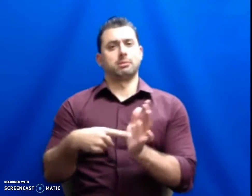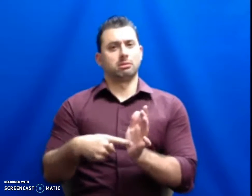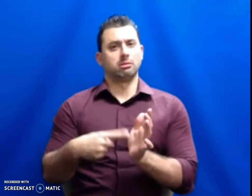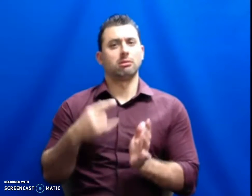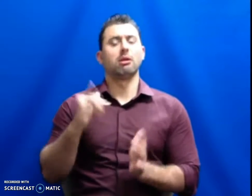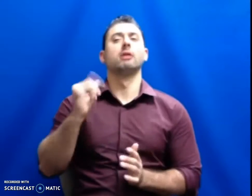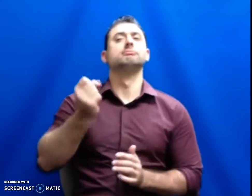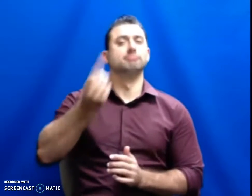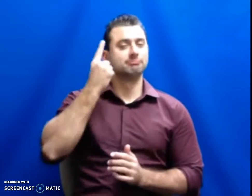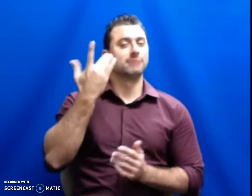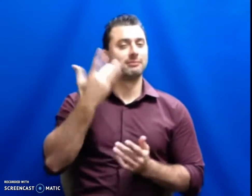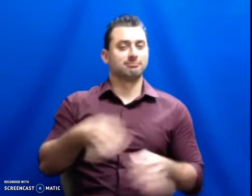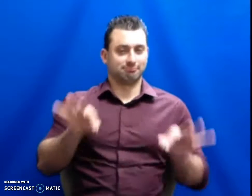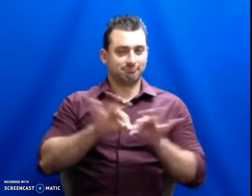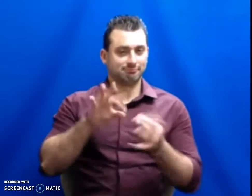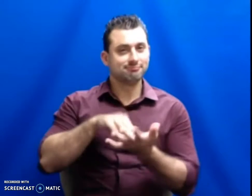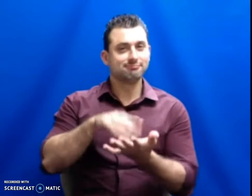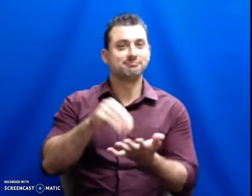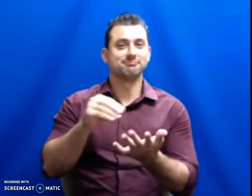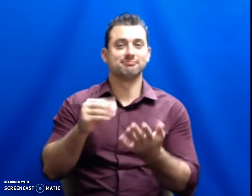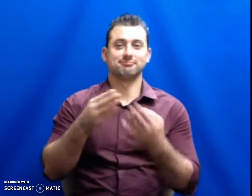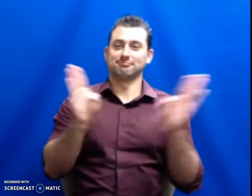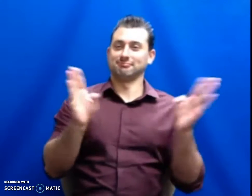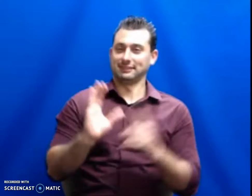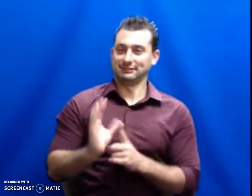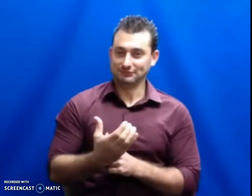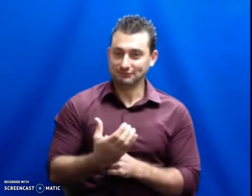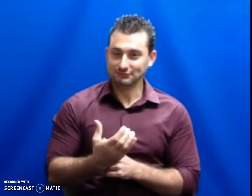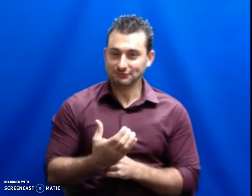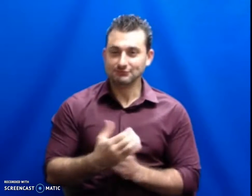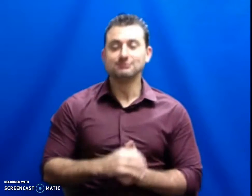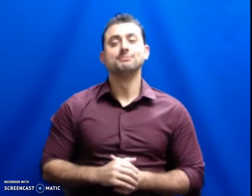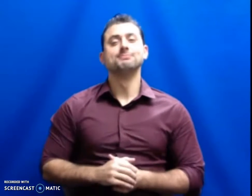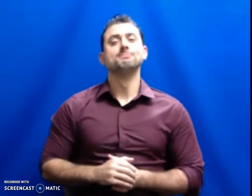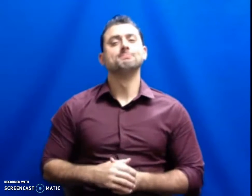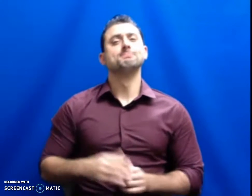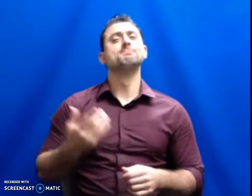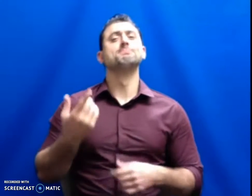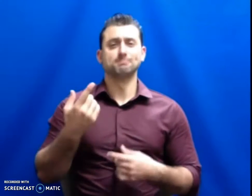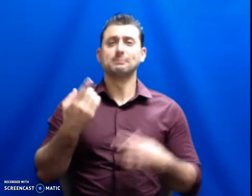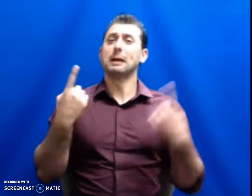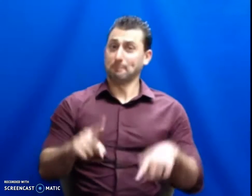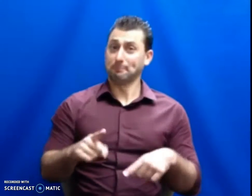I want to give you an example scenario so that you understand a little bit more about what we're learning.